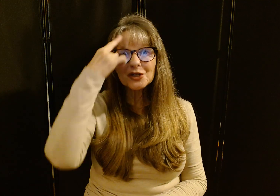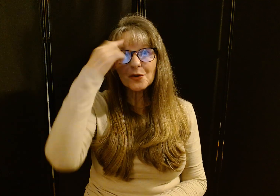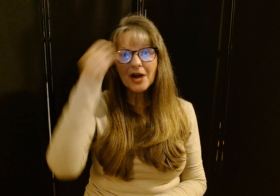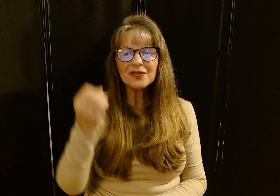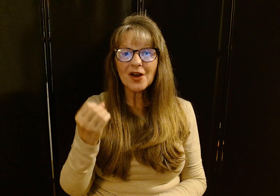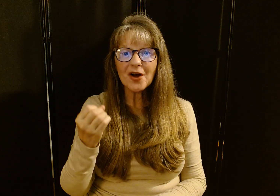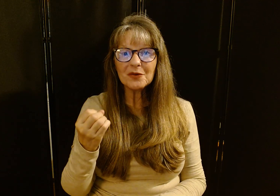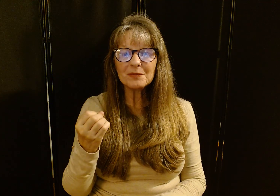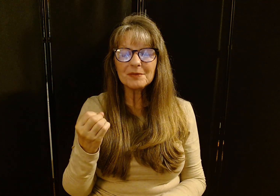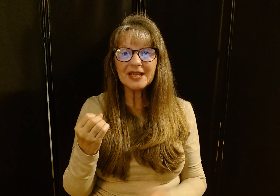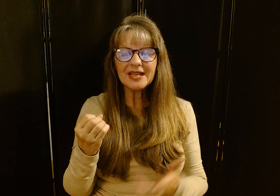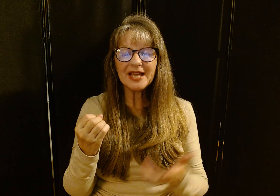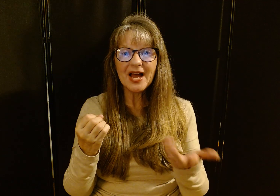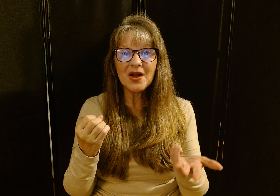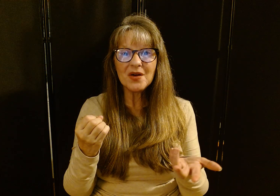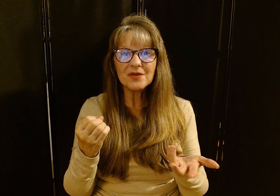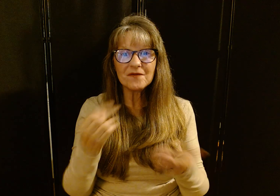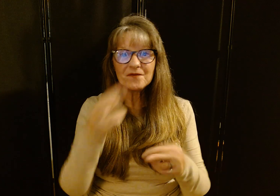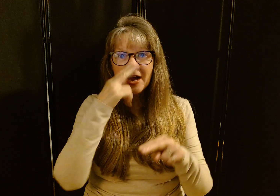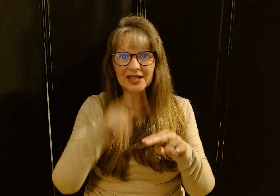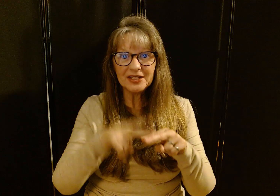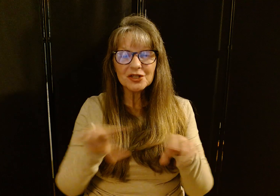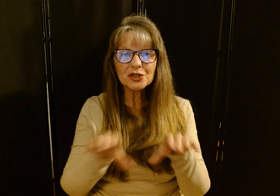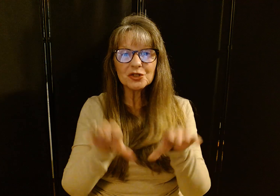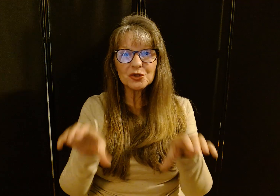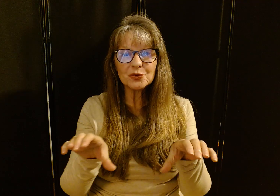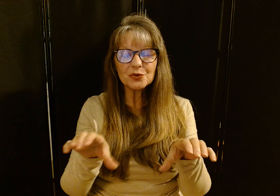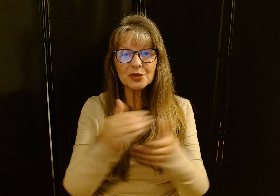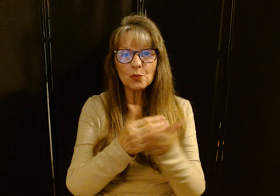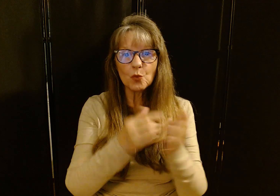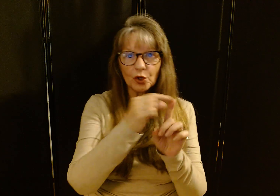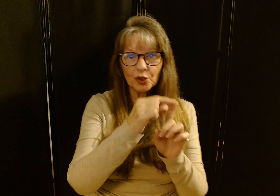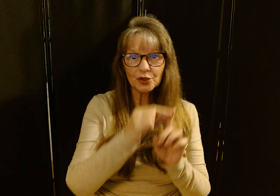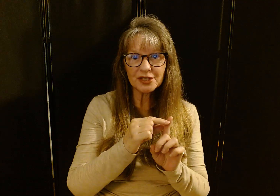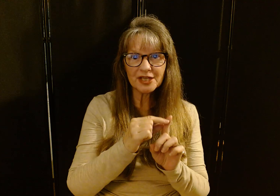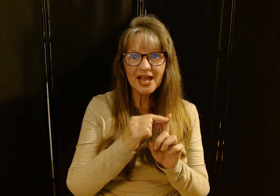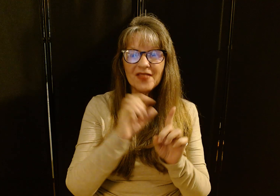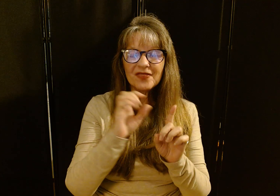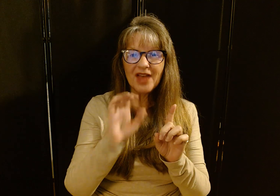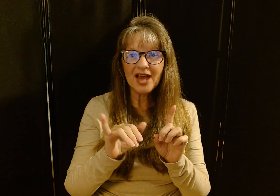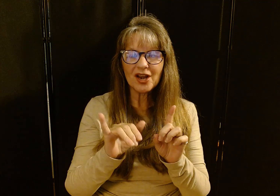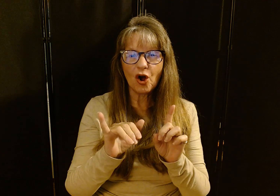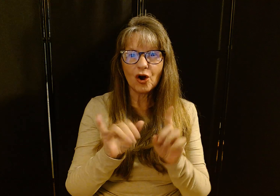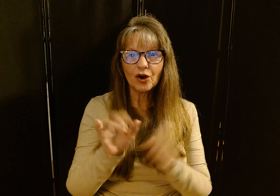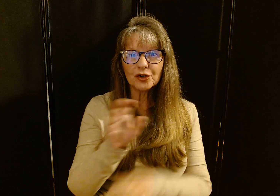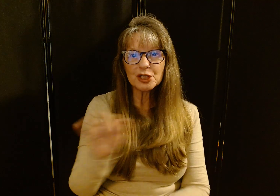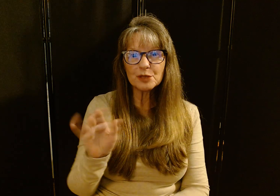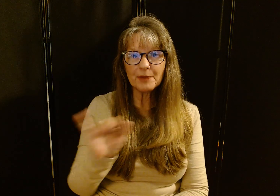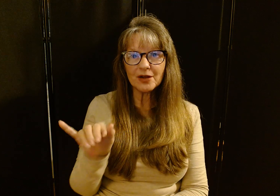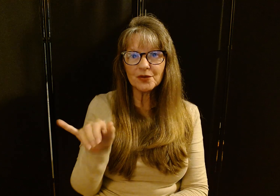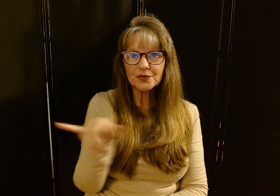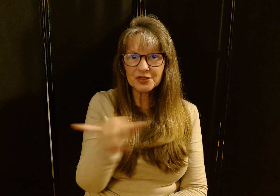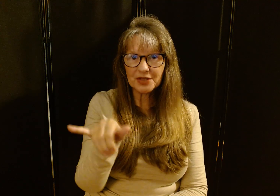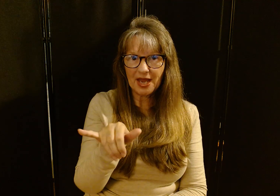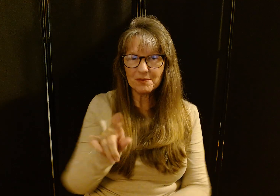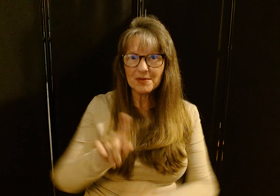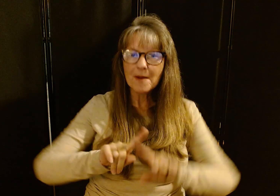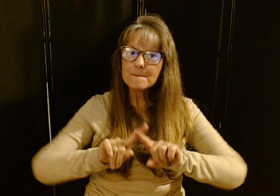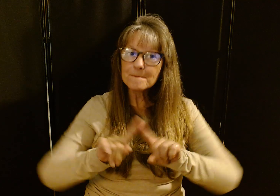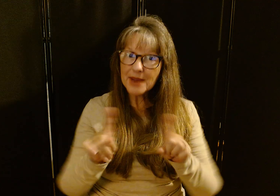So I thought it would be fun to do some words that are spelled the same, but